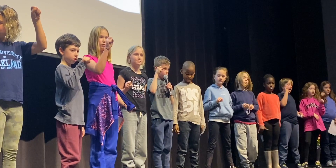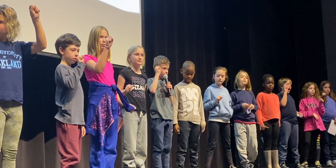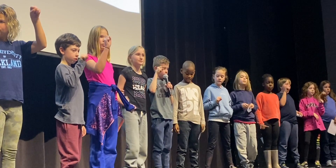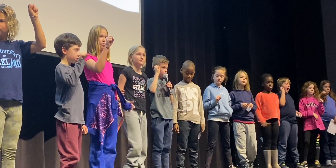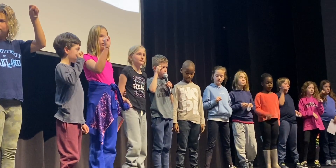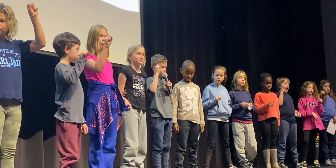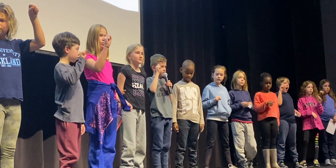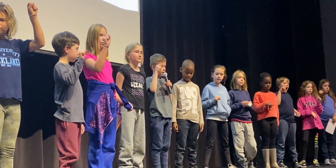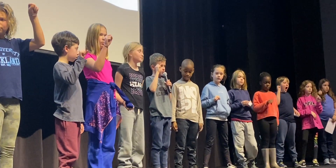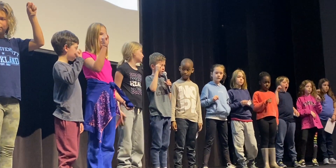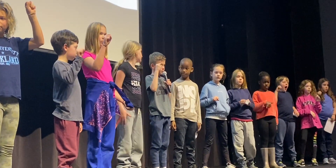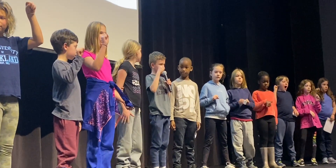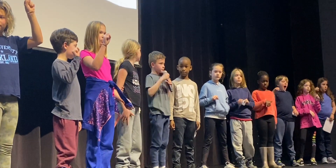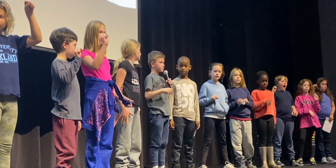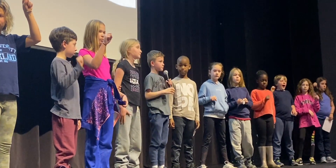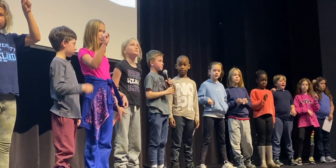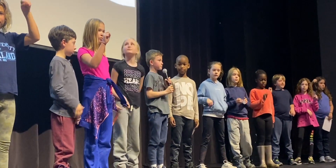And it's just like you're knocking.